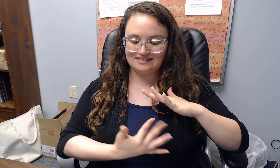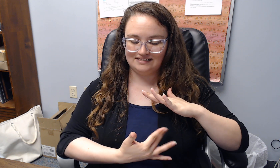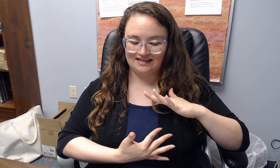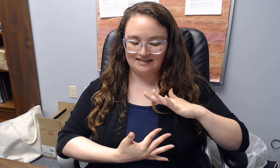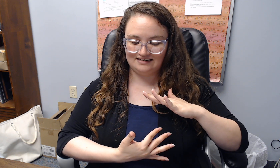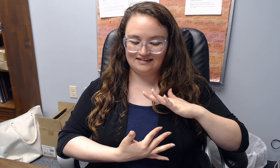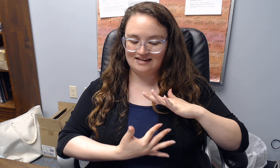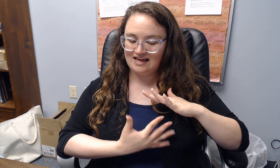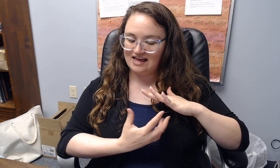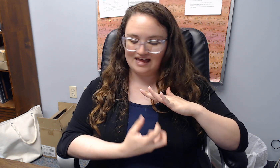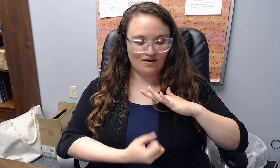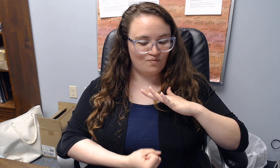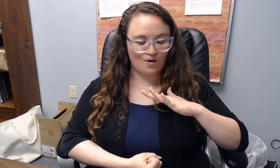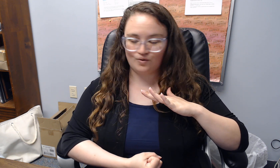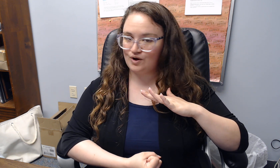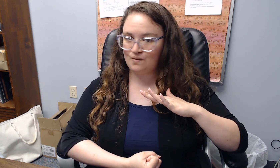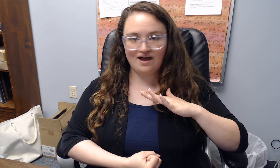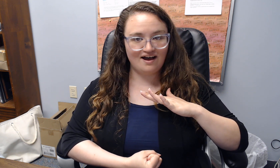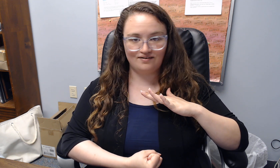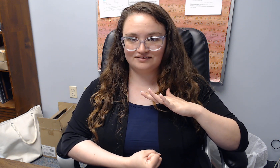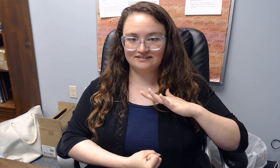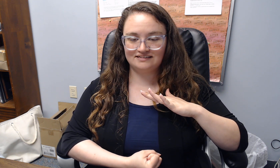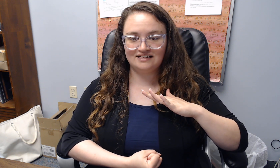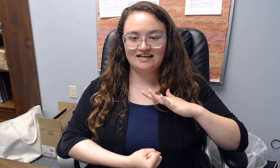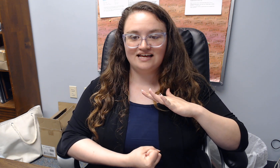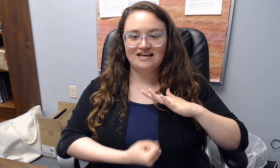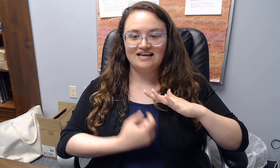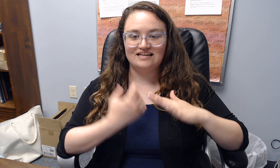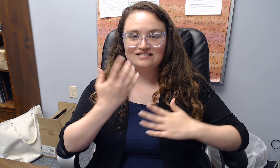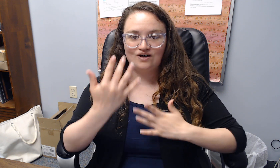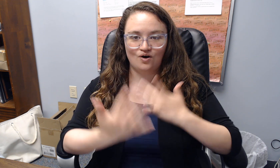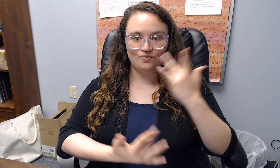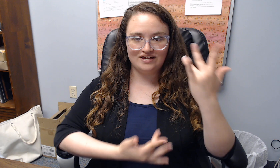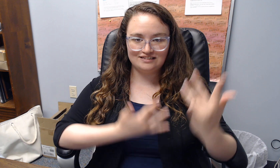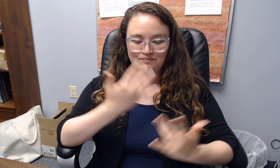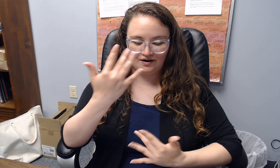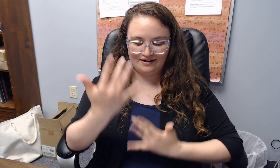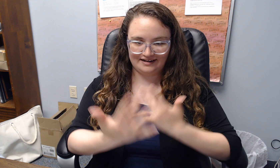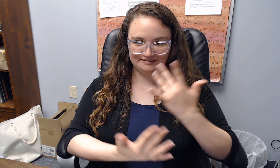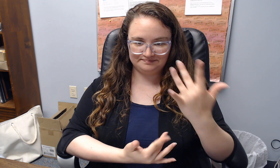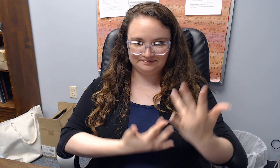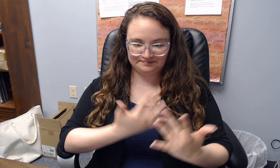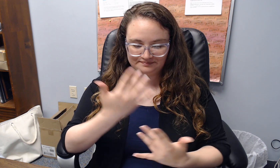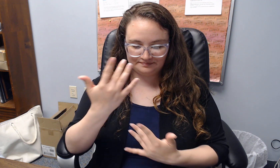lit. It won't go out. It's always burning.